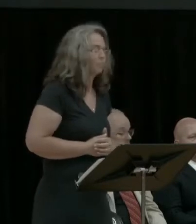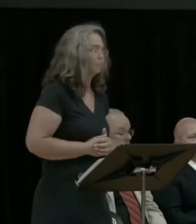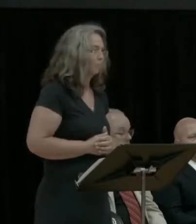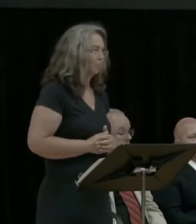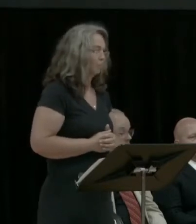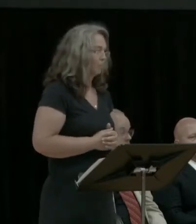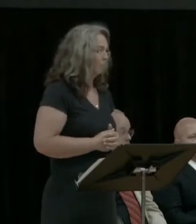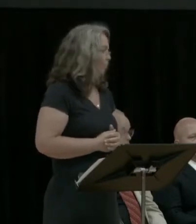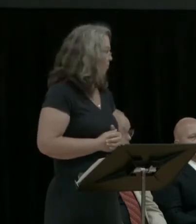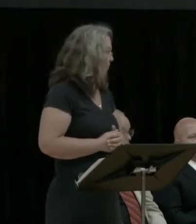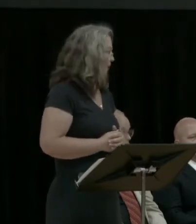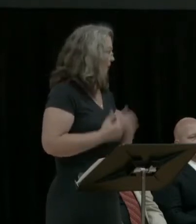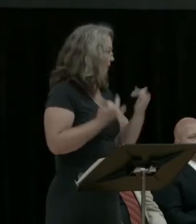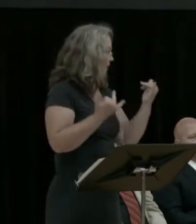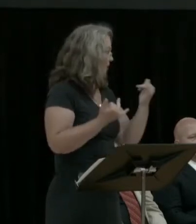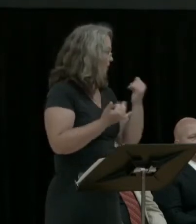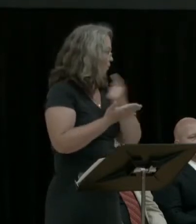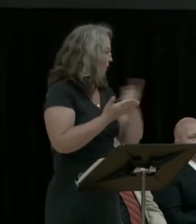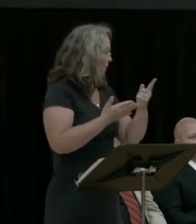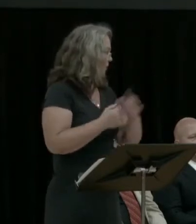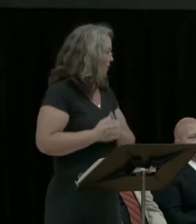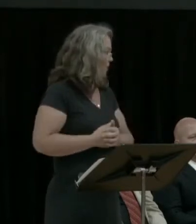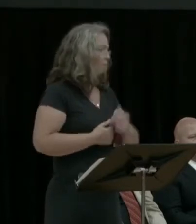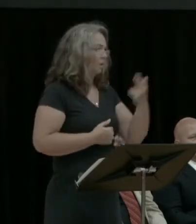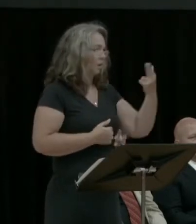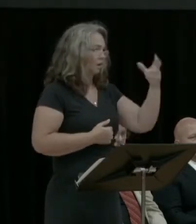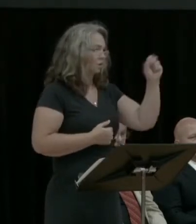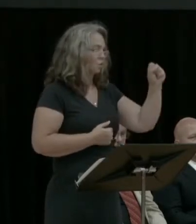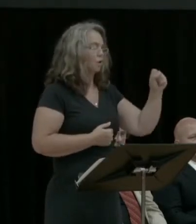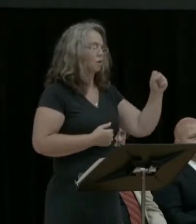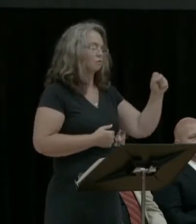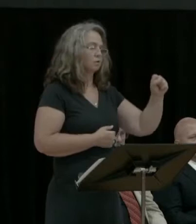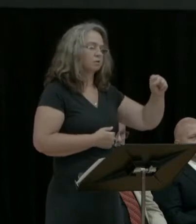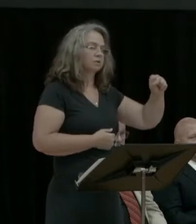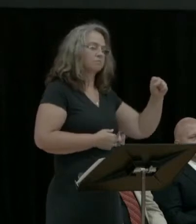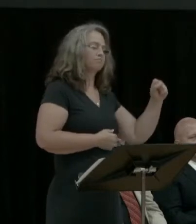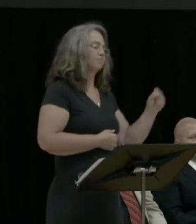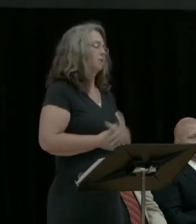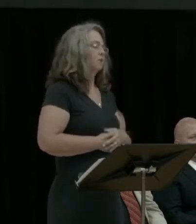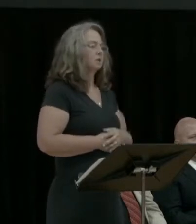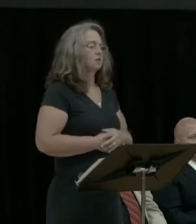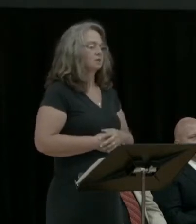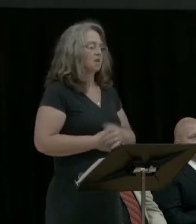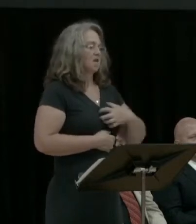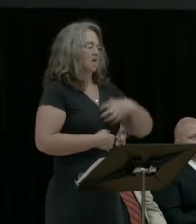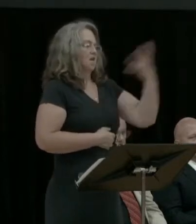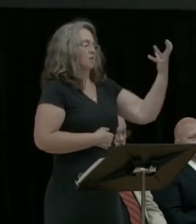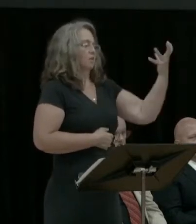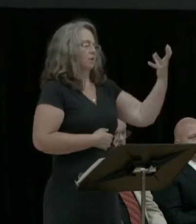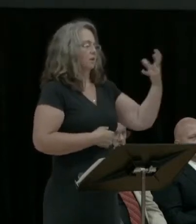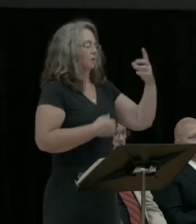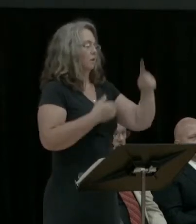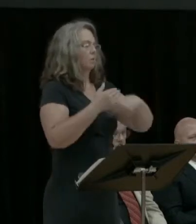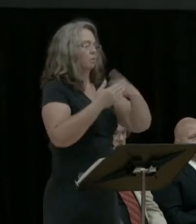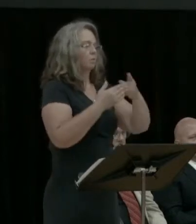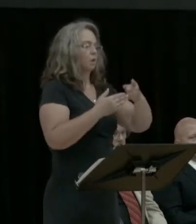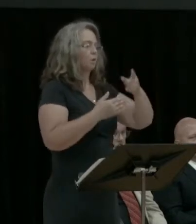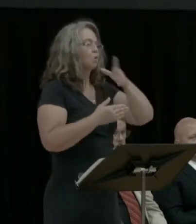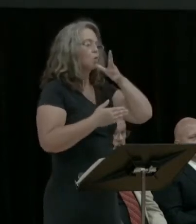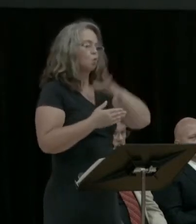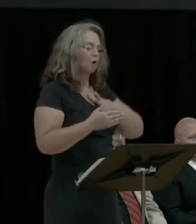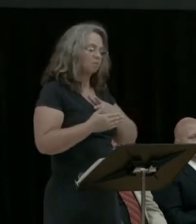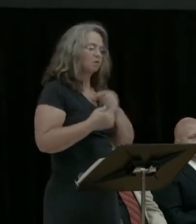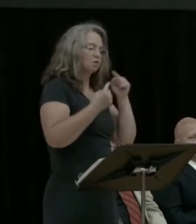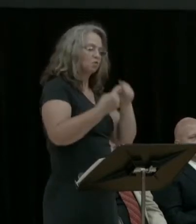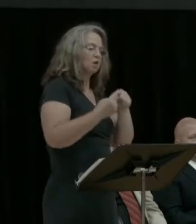And just this week, it took another high schooler to speak out against a dangerous bill set against women in Texas. I hear